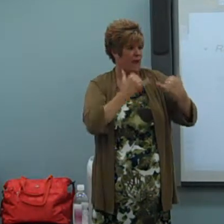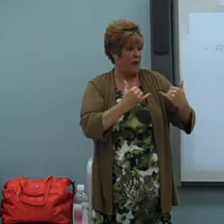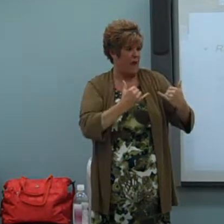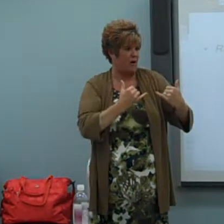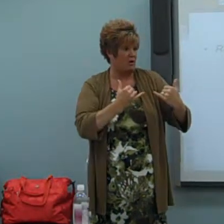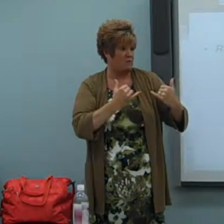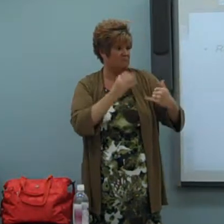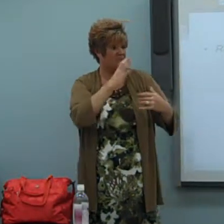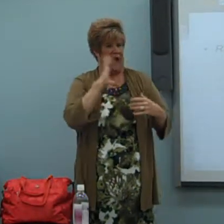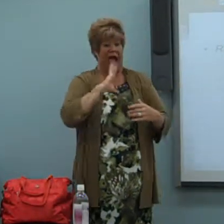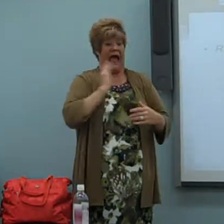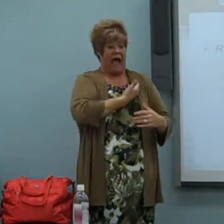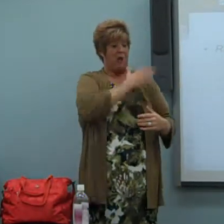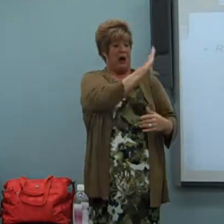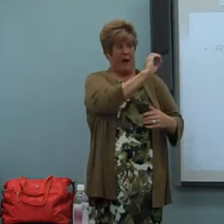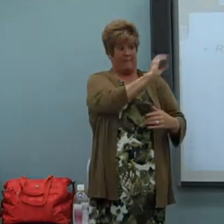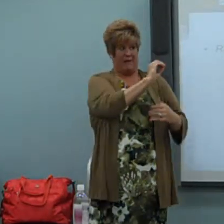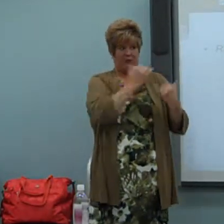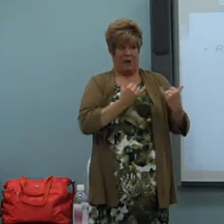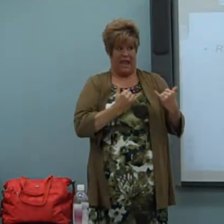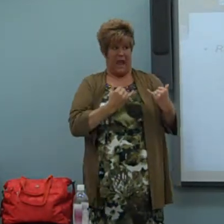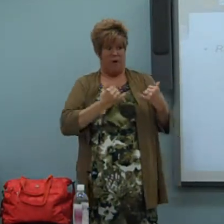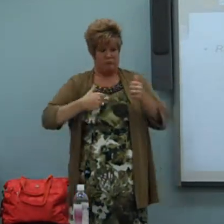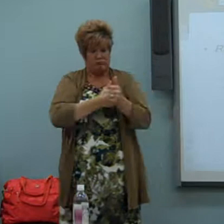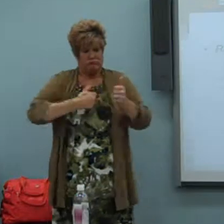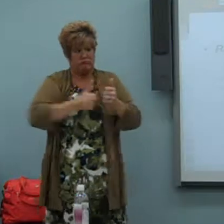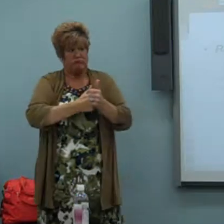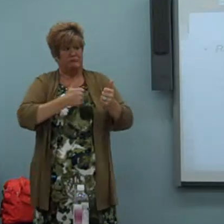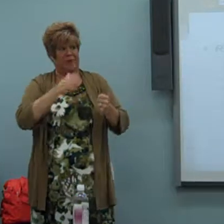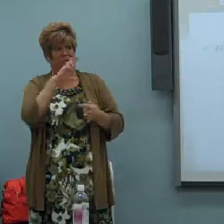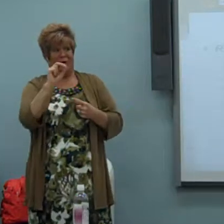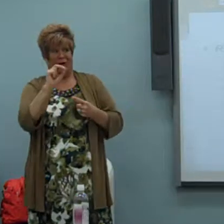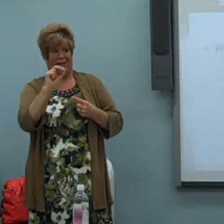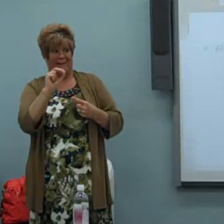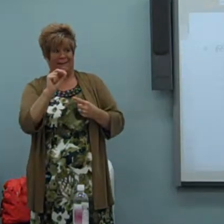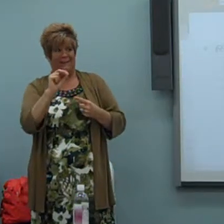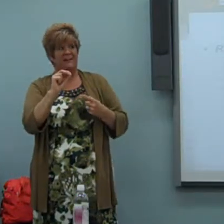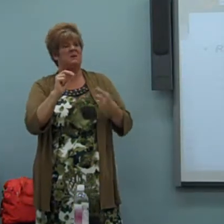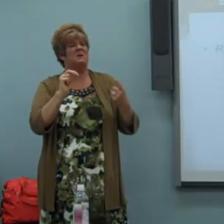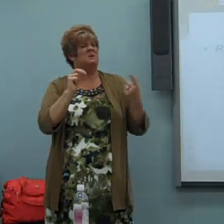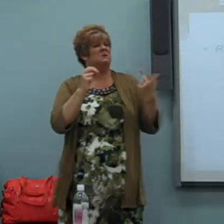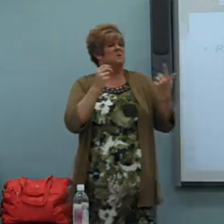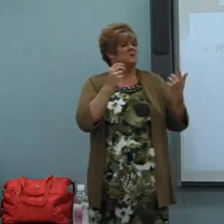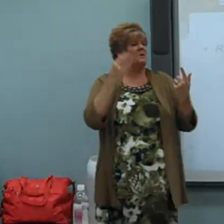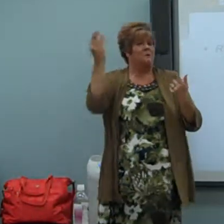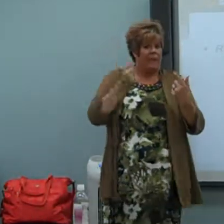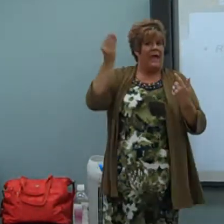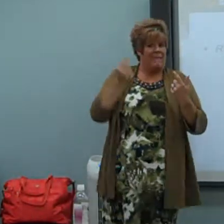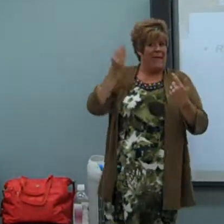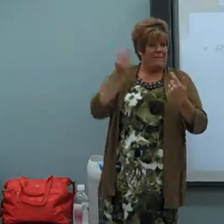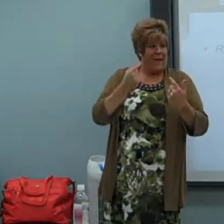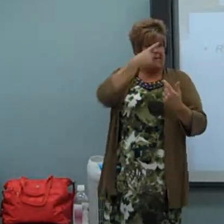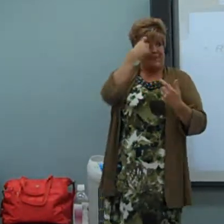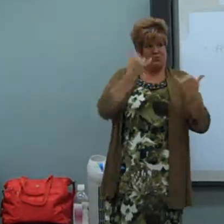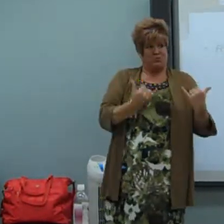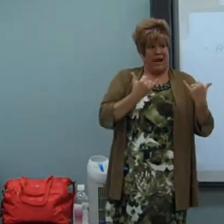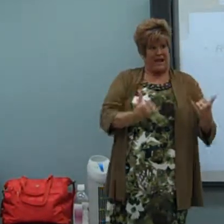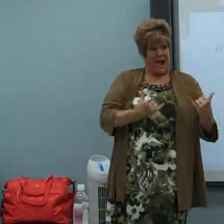okay, so you have to be below the 30 seconds. Our company right now, we are very strict on those rules, 30 seconds or less to get